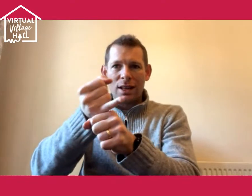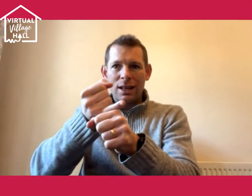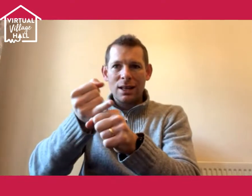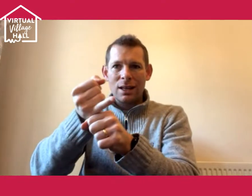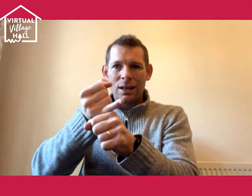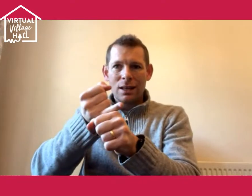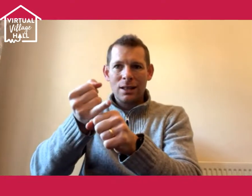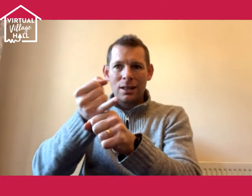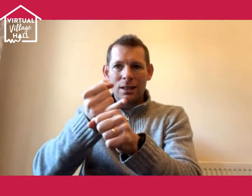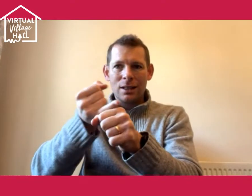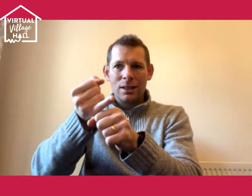Grey.